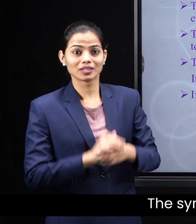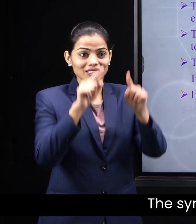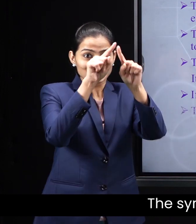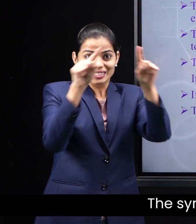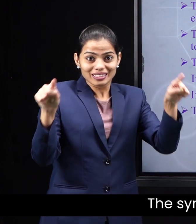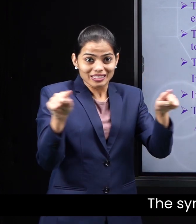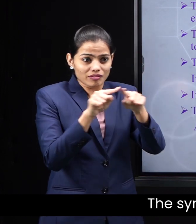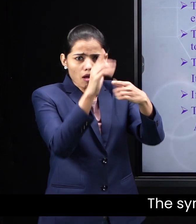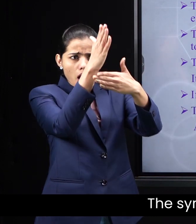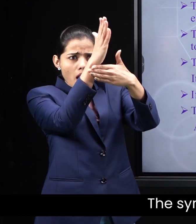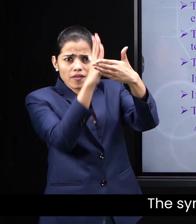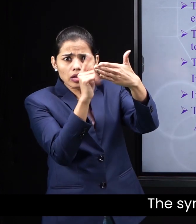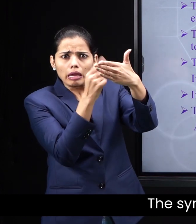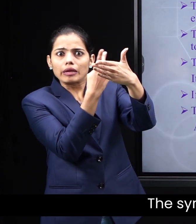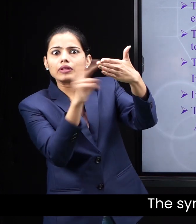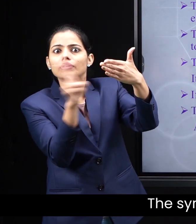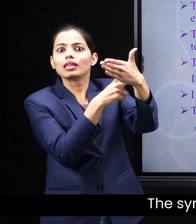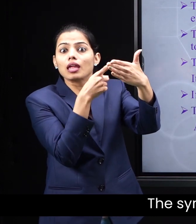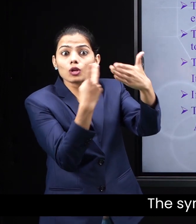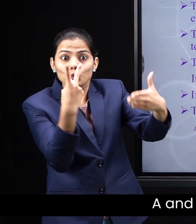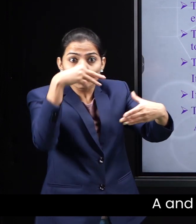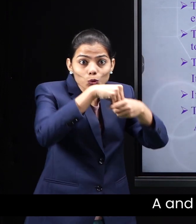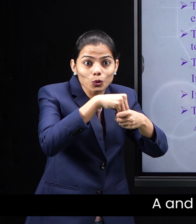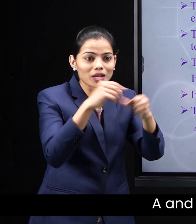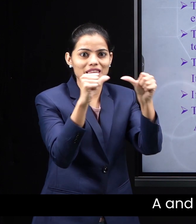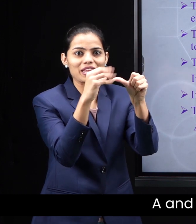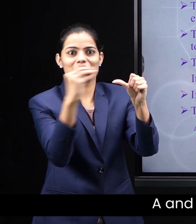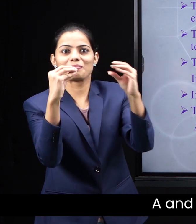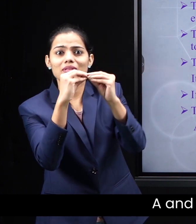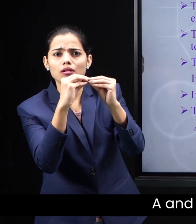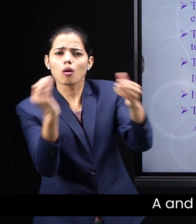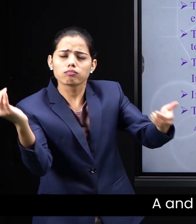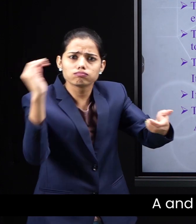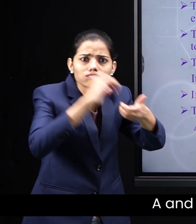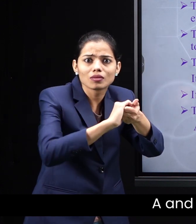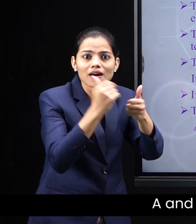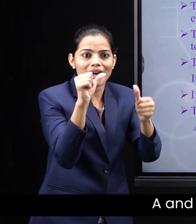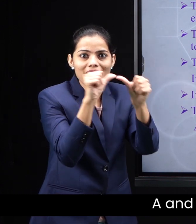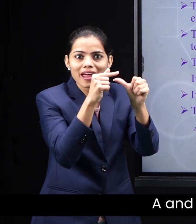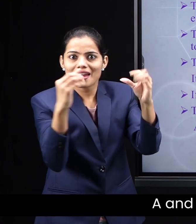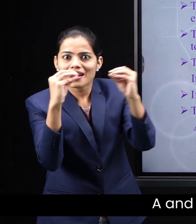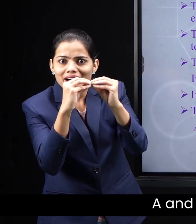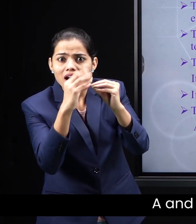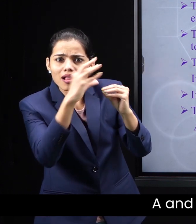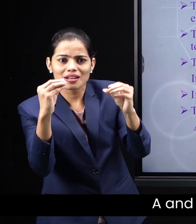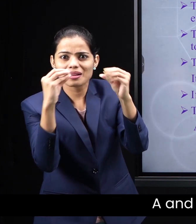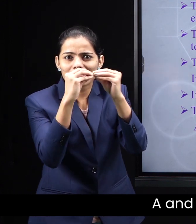The symmetric difference of two sets A and B is the union of A minus B and B minus A.